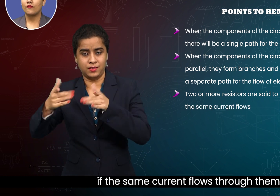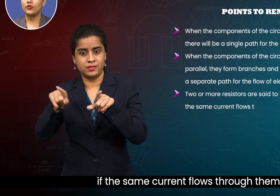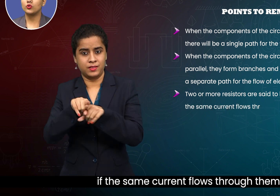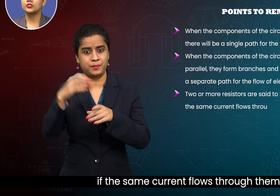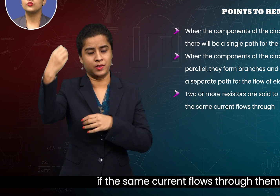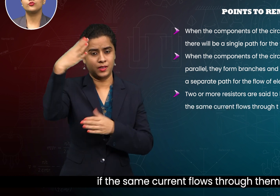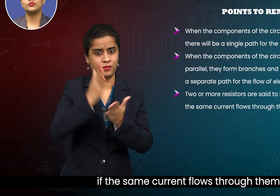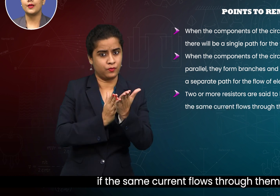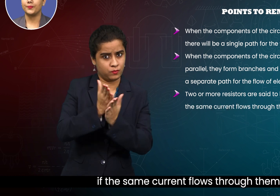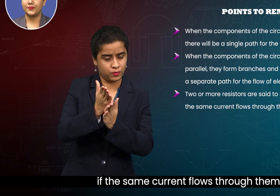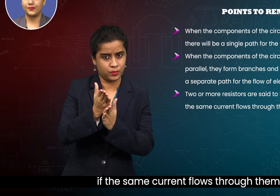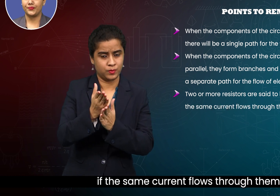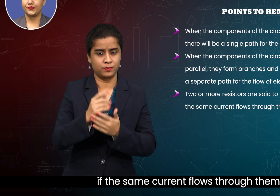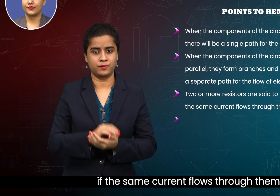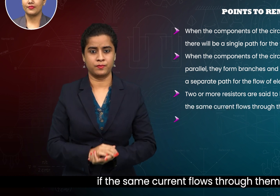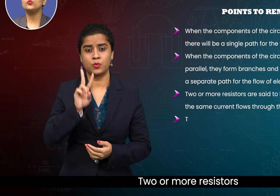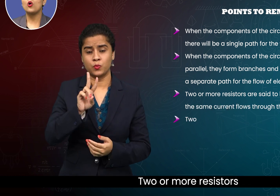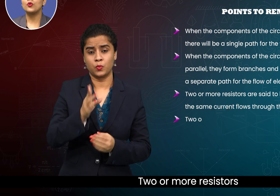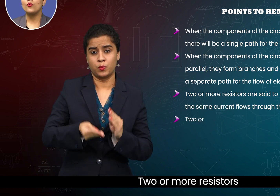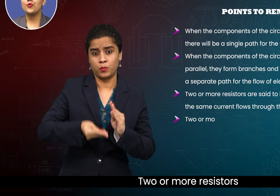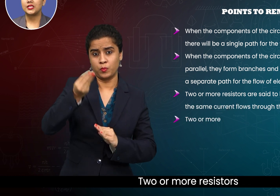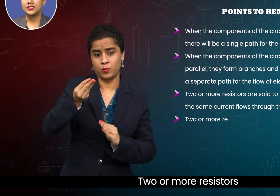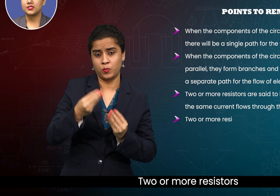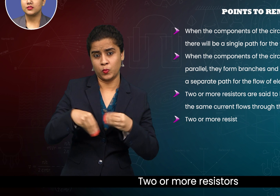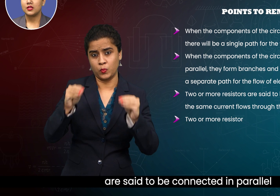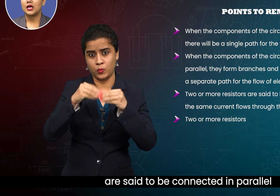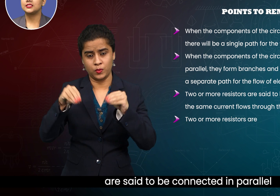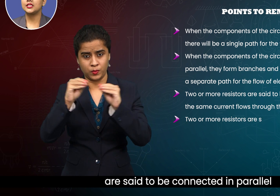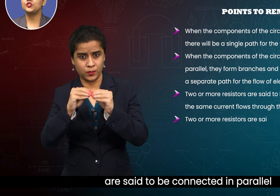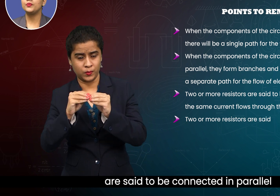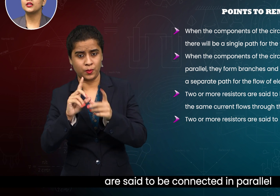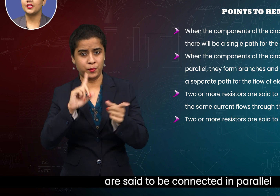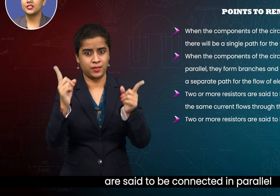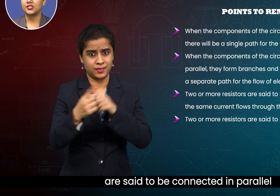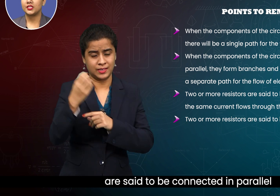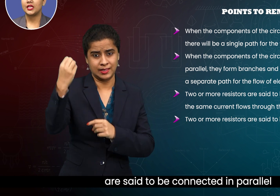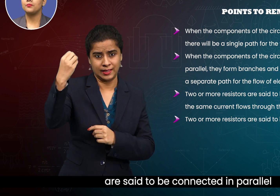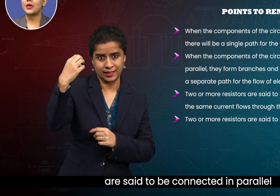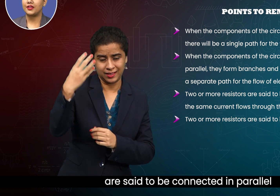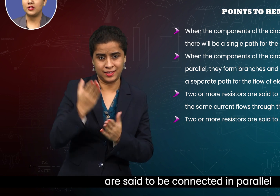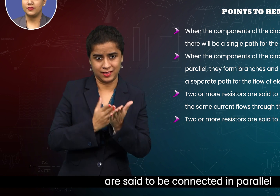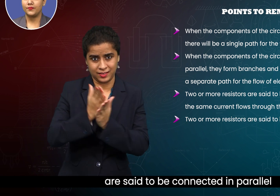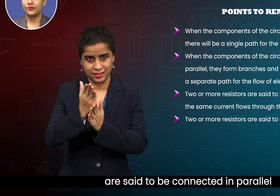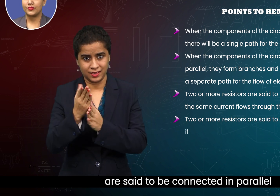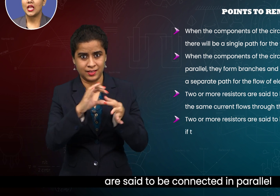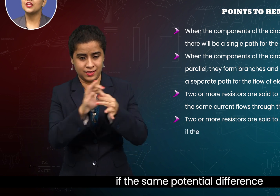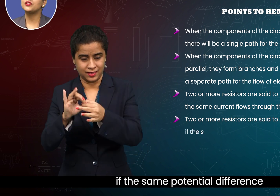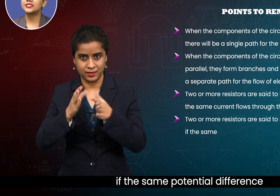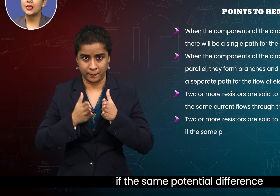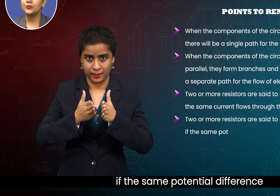current flows through them. Two or more resistors are said to be connected in parallel